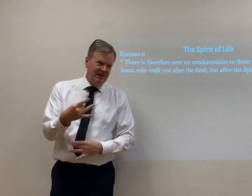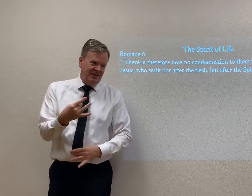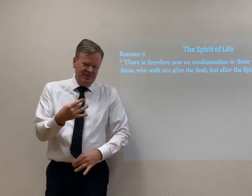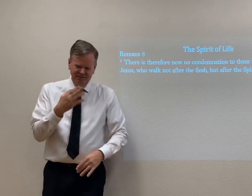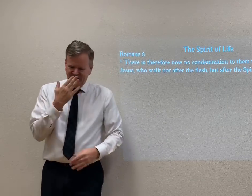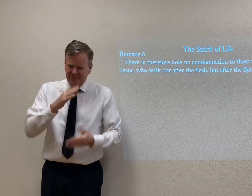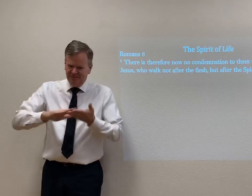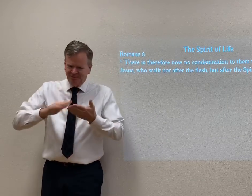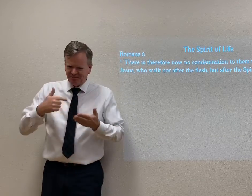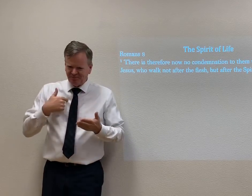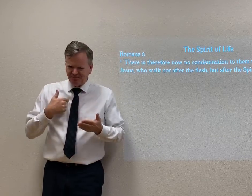It's interesting